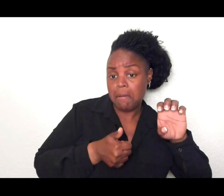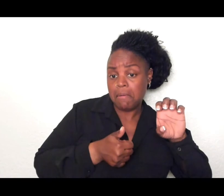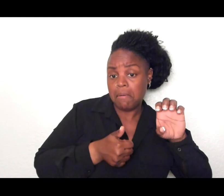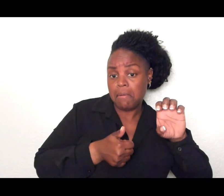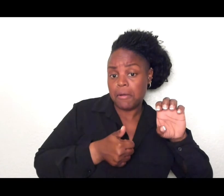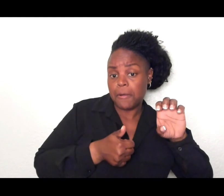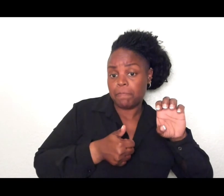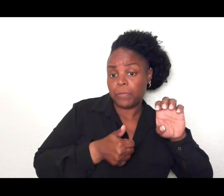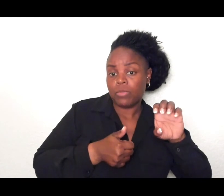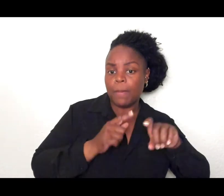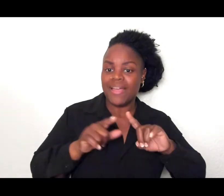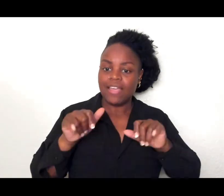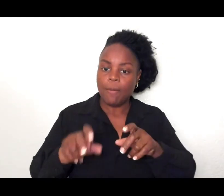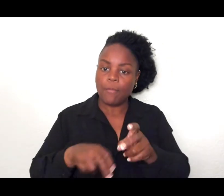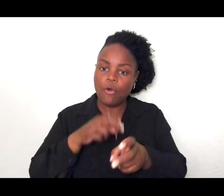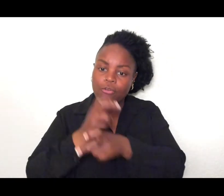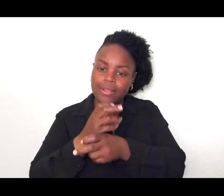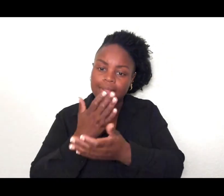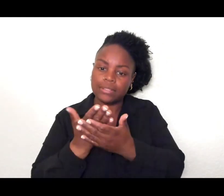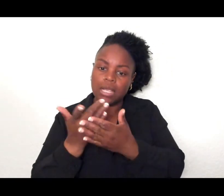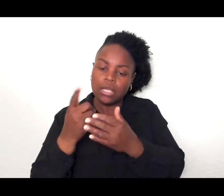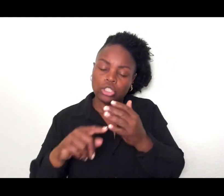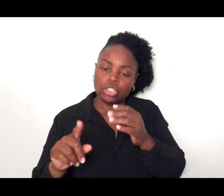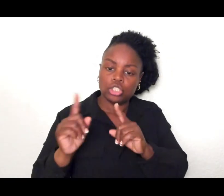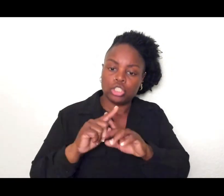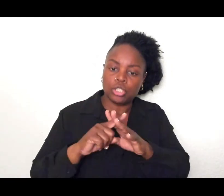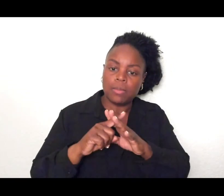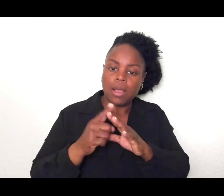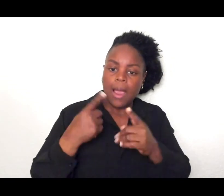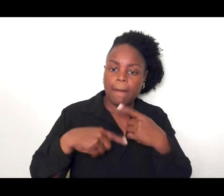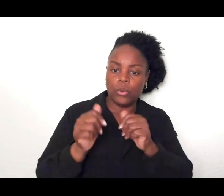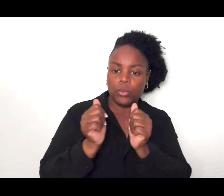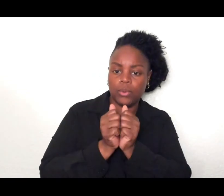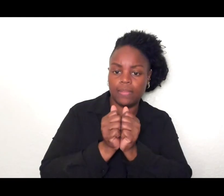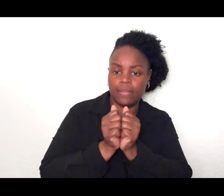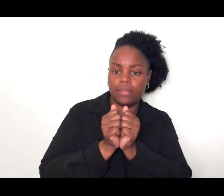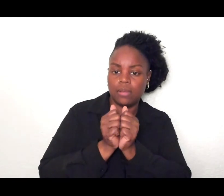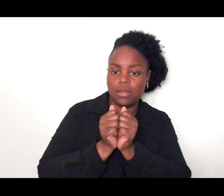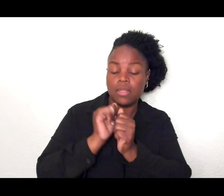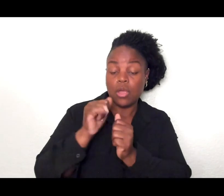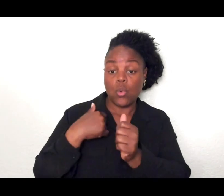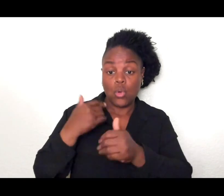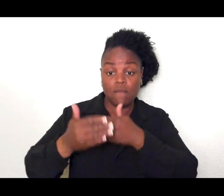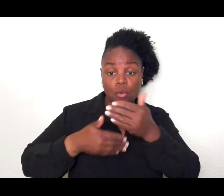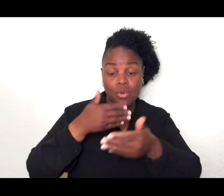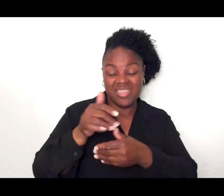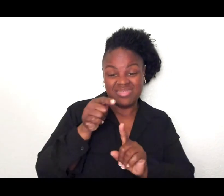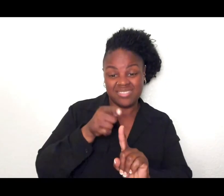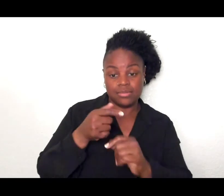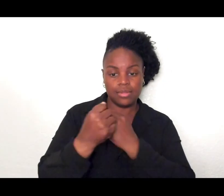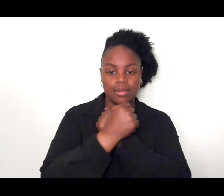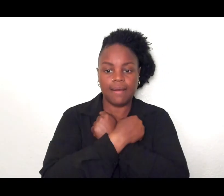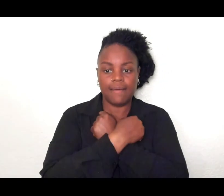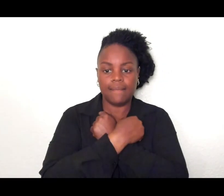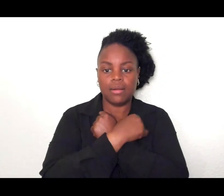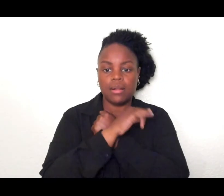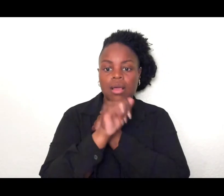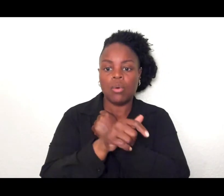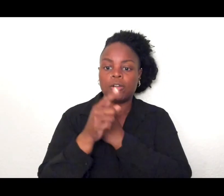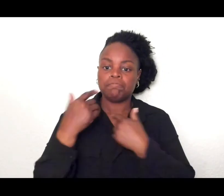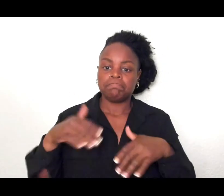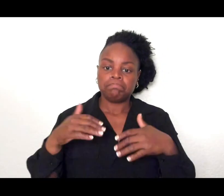hope. I feel like there is this connection between different communities and a centering, at least in my world,